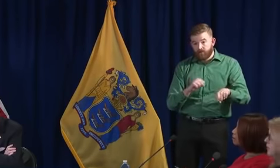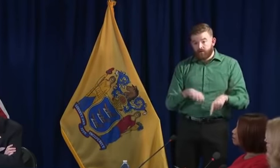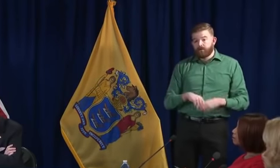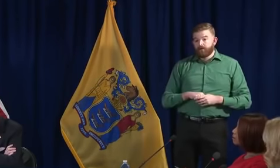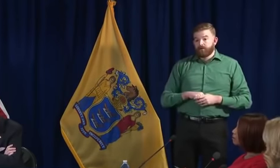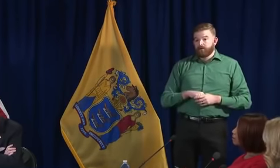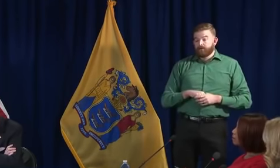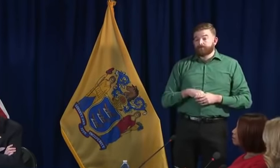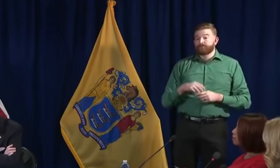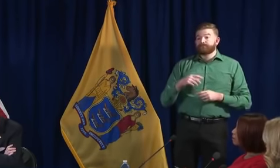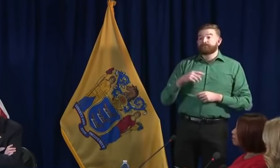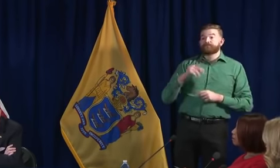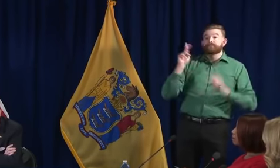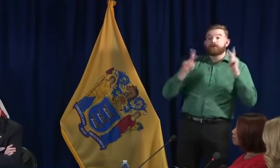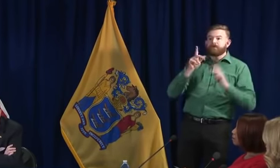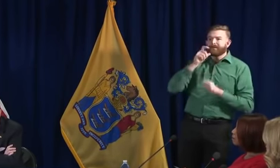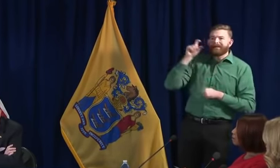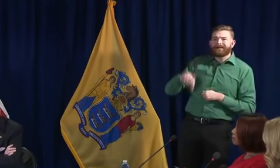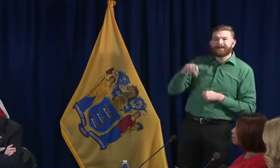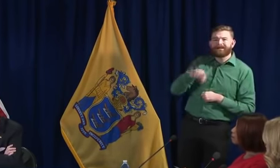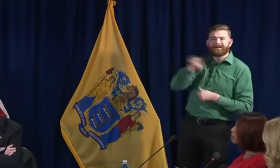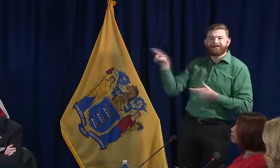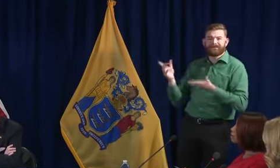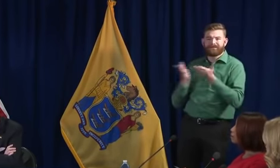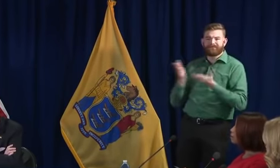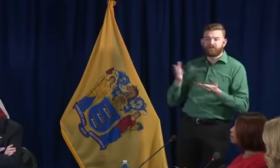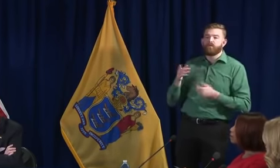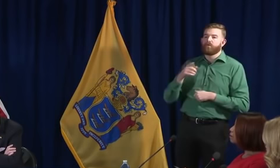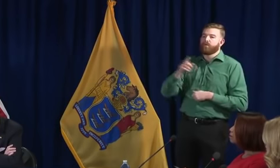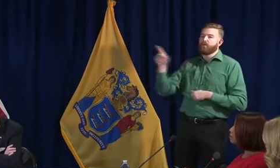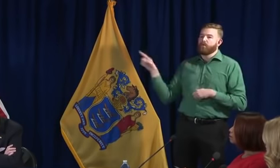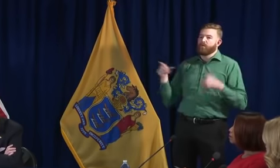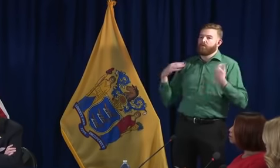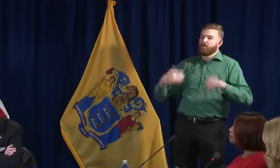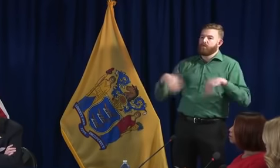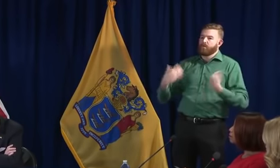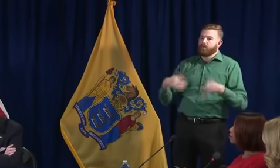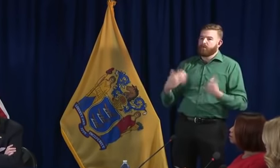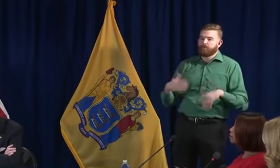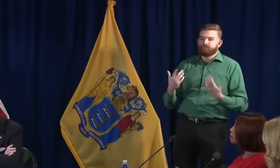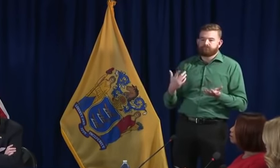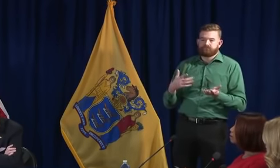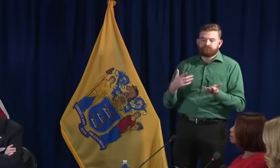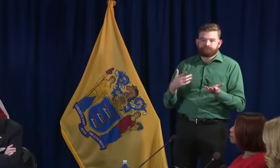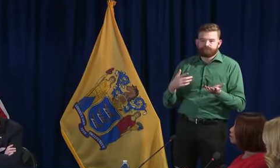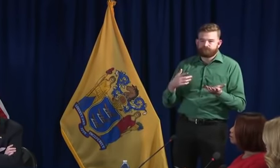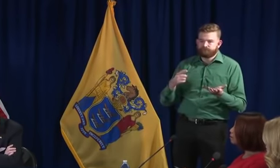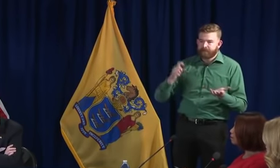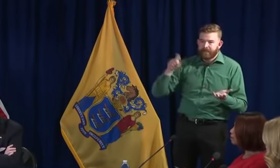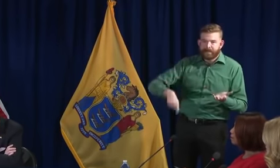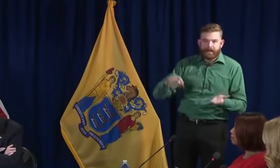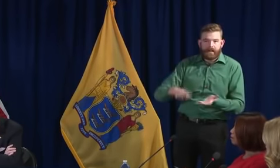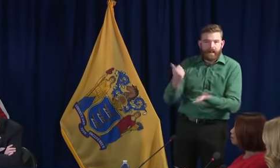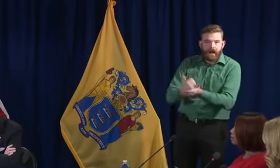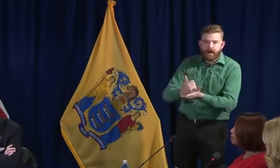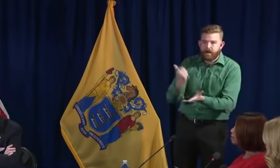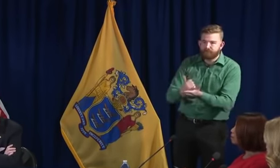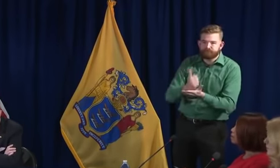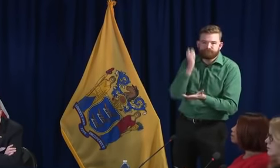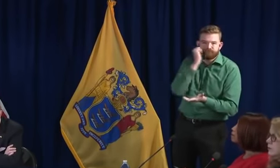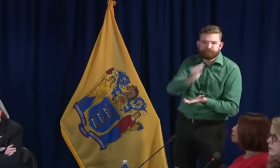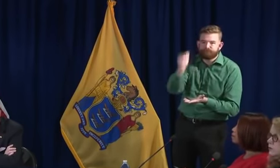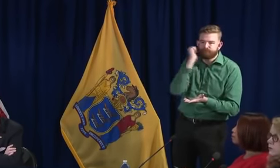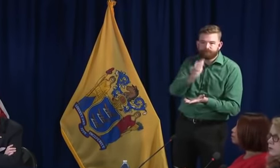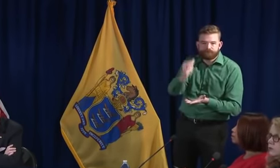not disconnect them from their lifelines during this emergency. To be clear, we consider home health